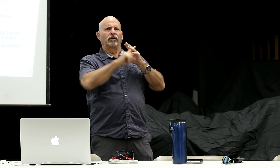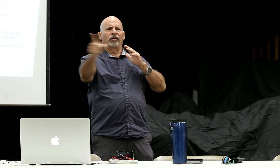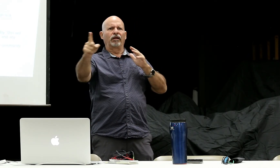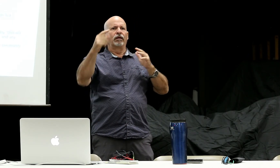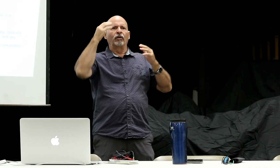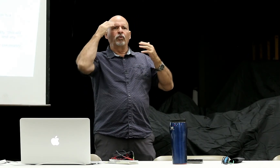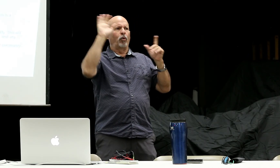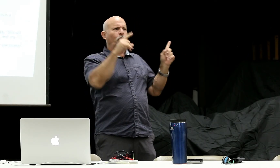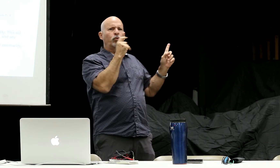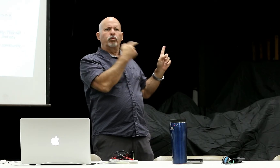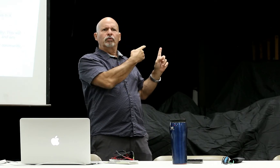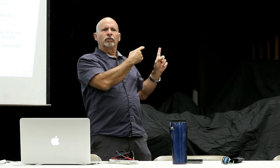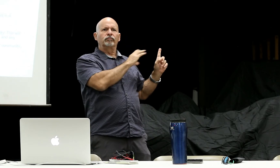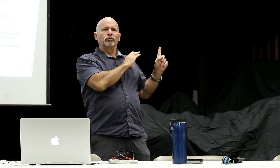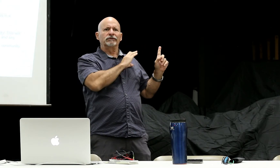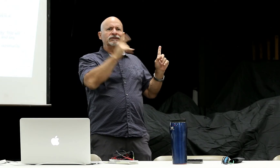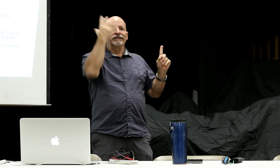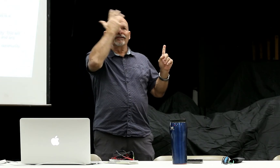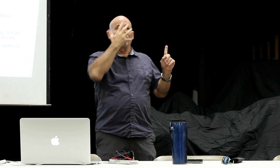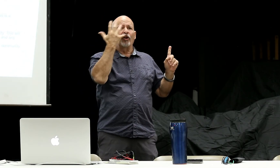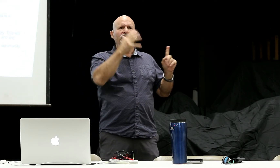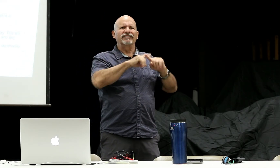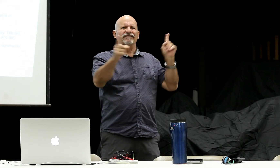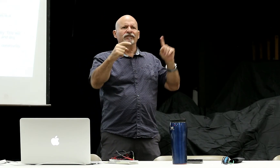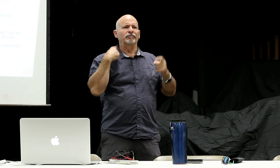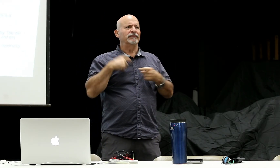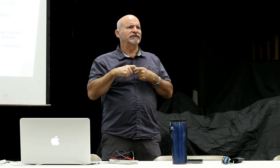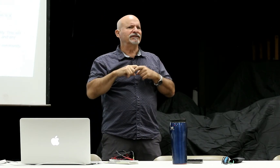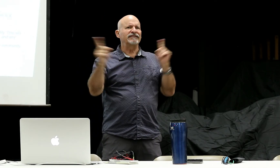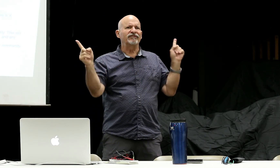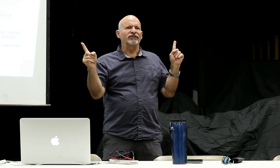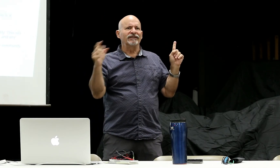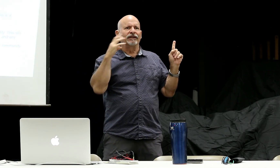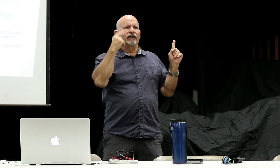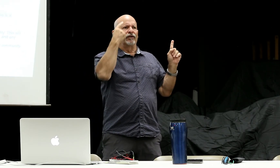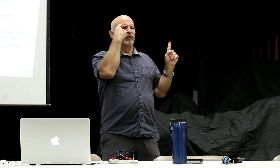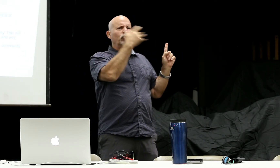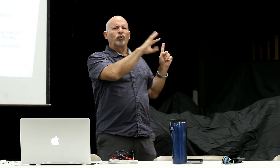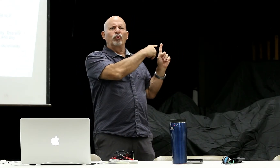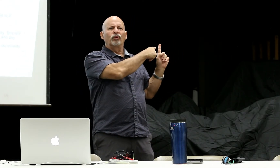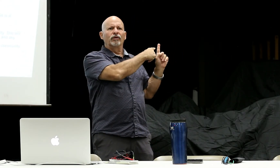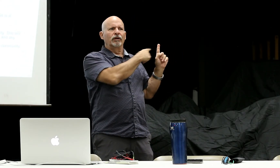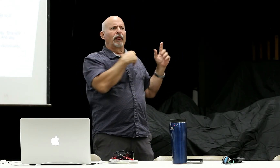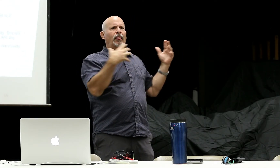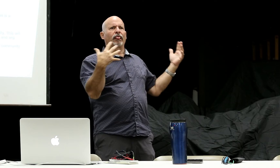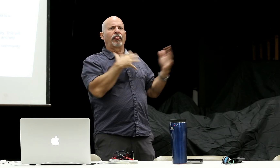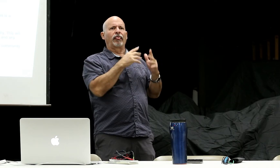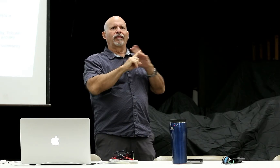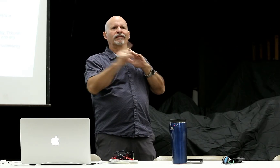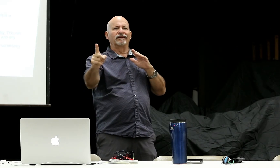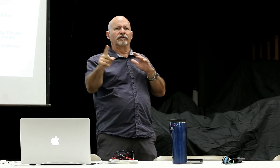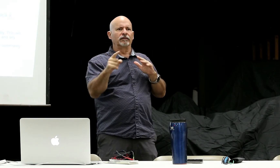Right, and it has to do with accessibility. In the 80s, I worked for a nonprofit organization